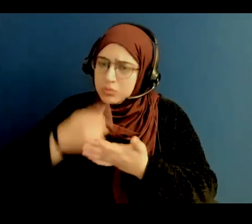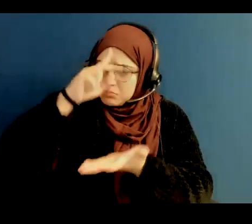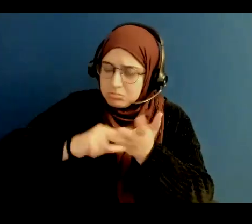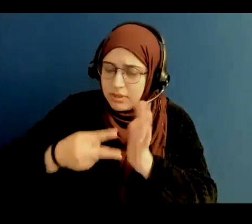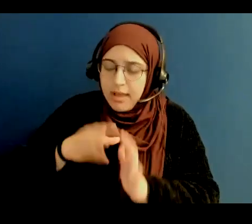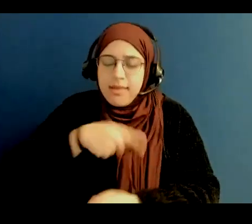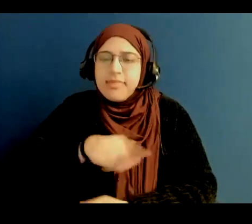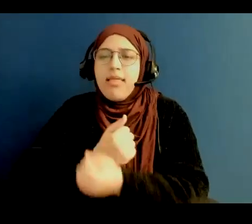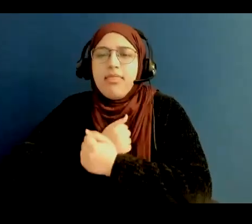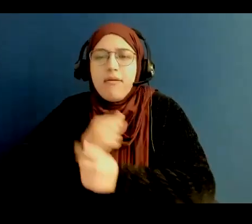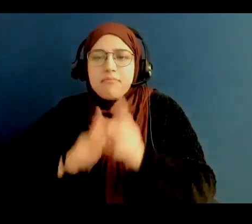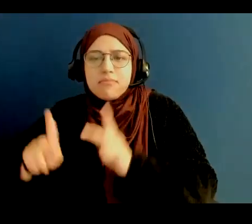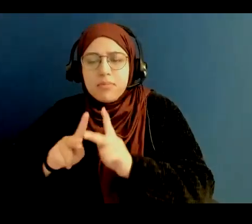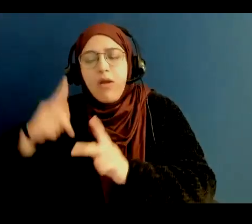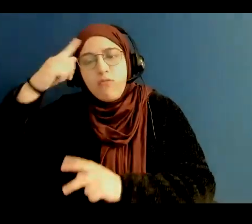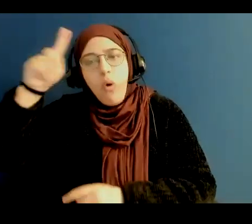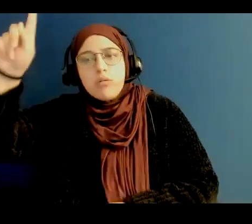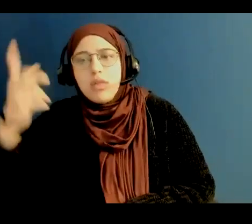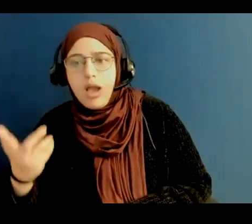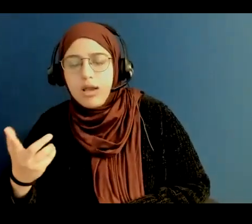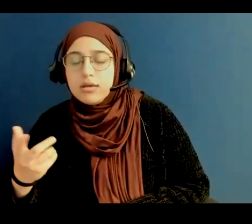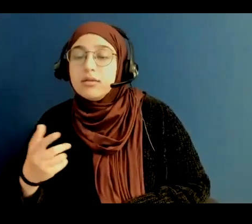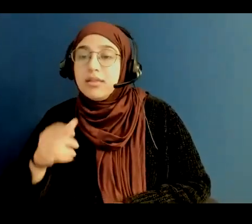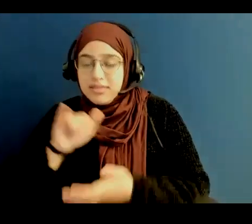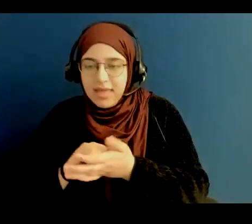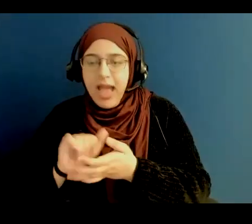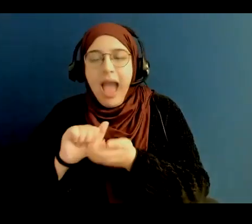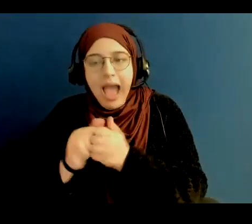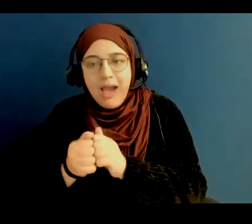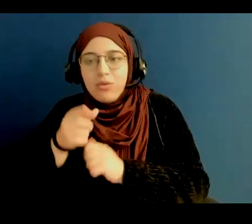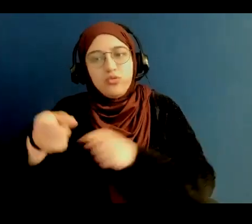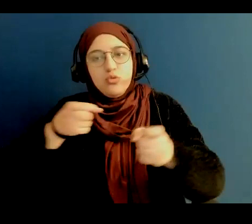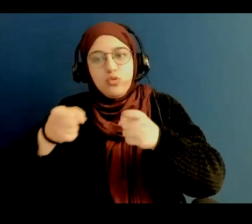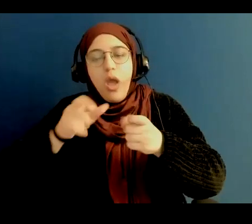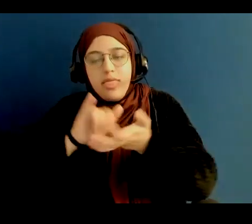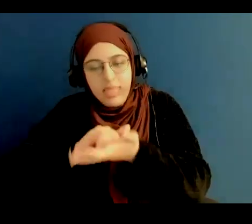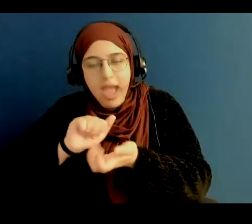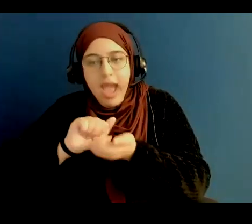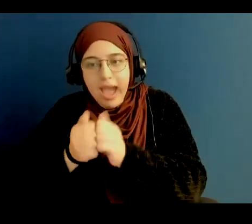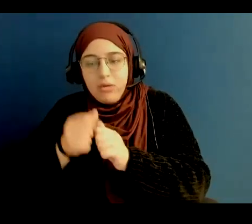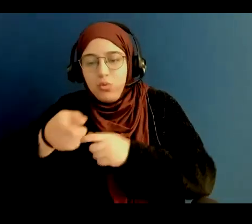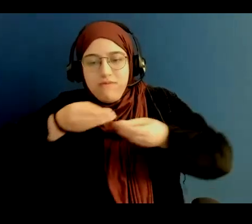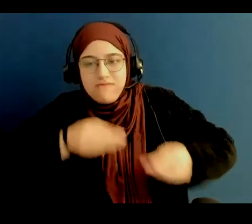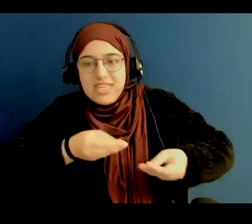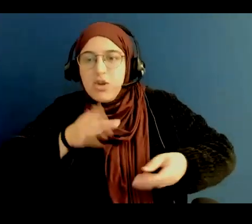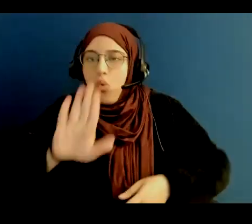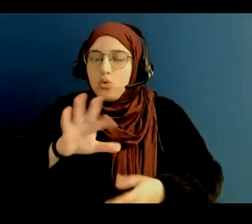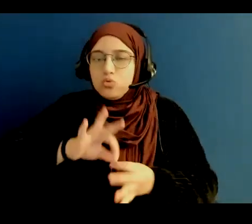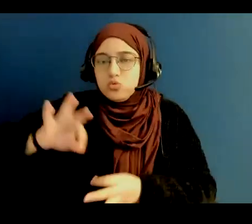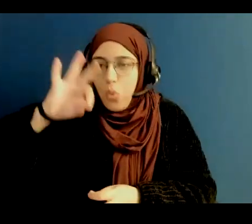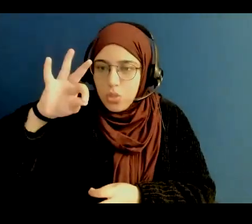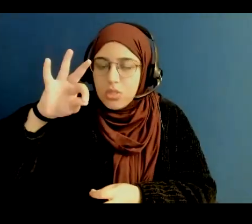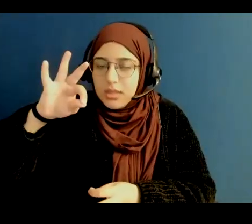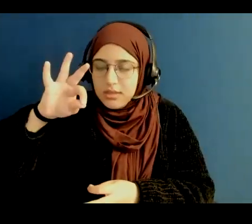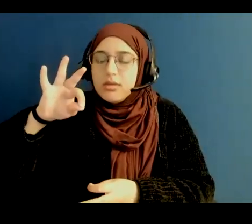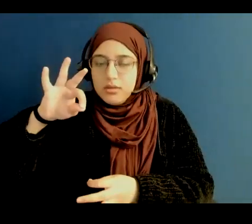And that's how you control your soul. That's how you feed the soul, by reciting Quran, by doing dhikr and remembering Allah